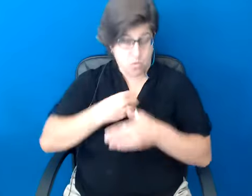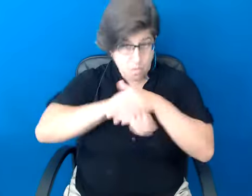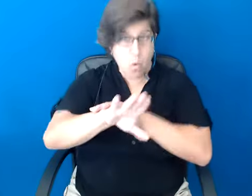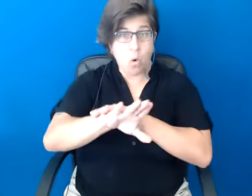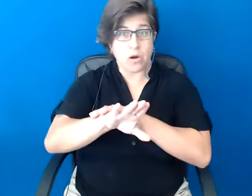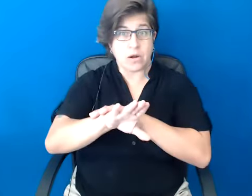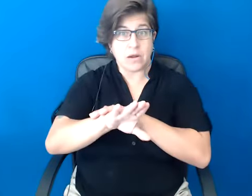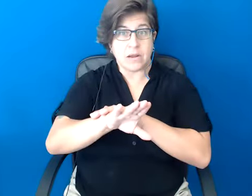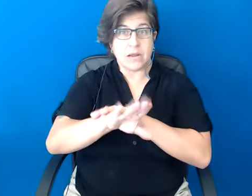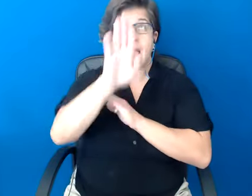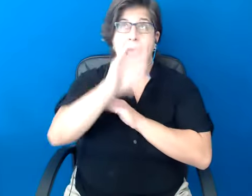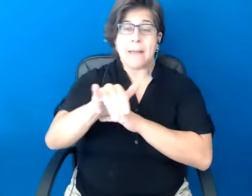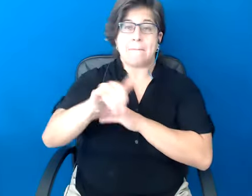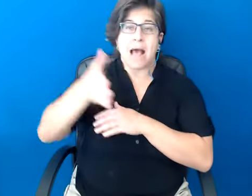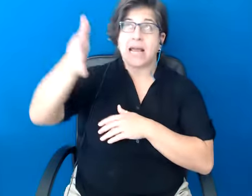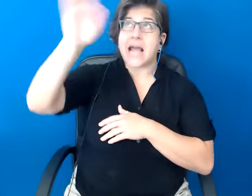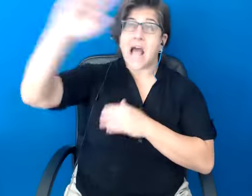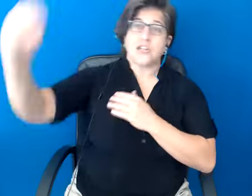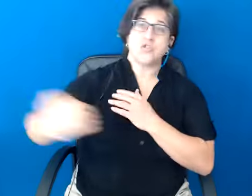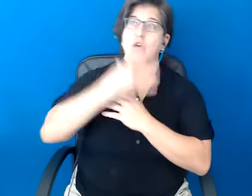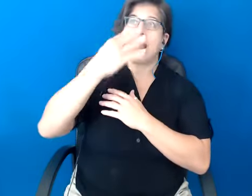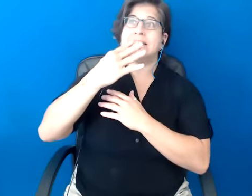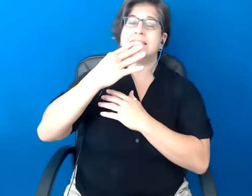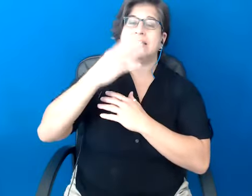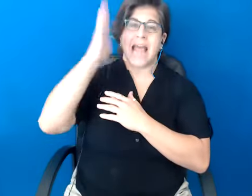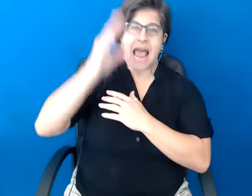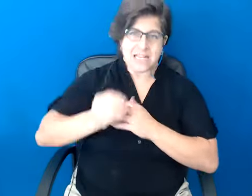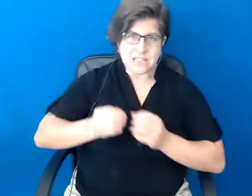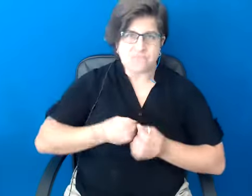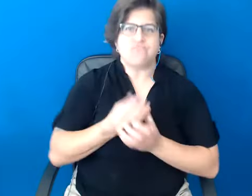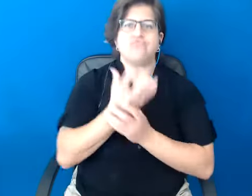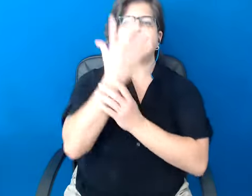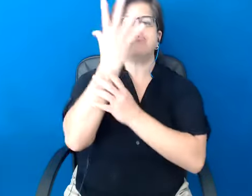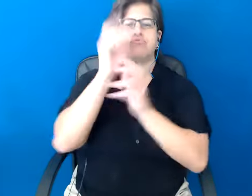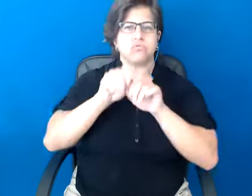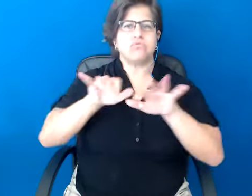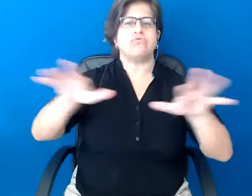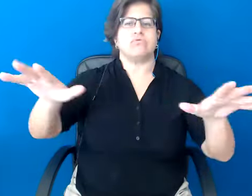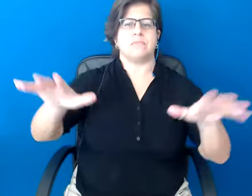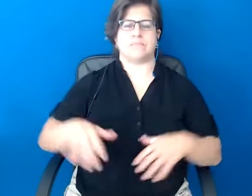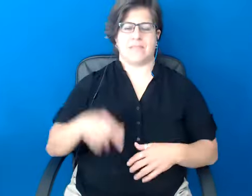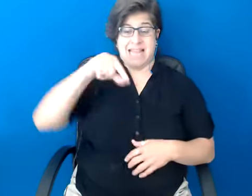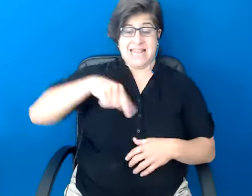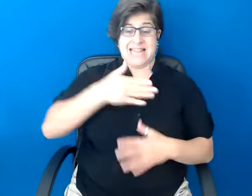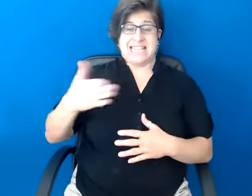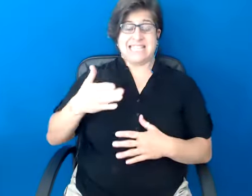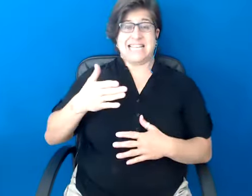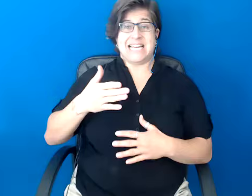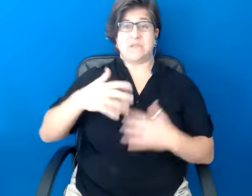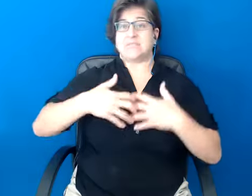that is the spiritual climate in which AA was born, and by God's grace has nevertheless flourished. Right? This